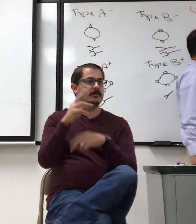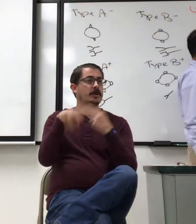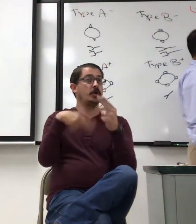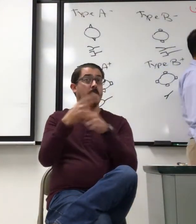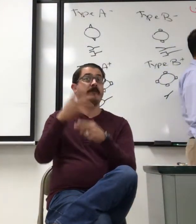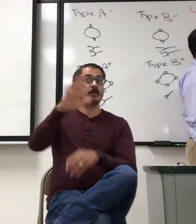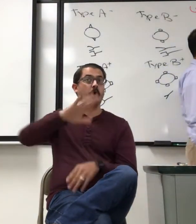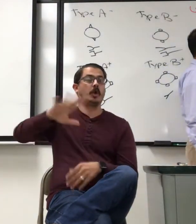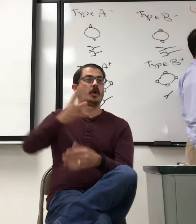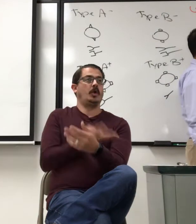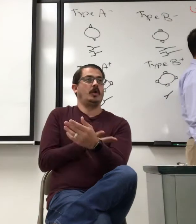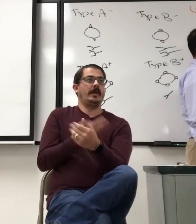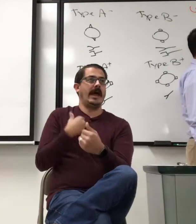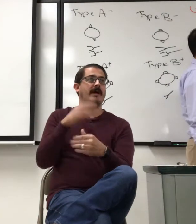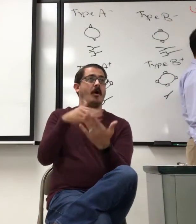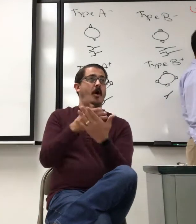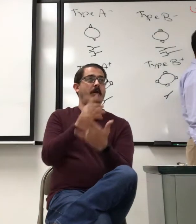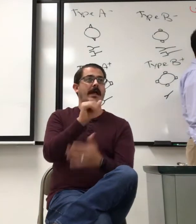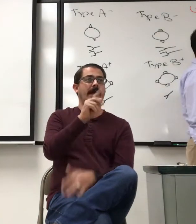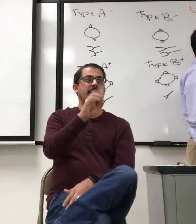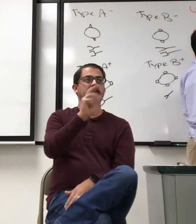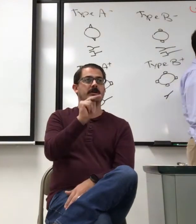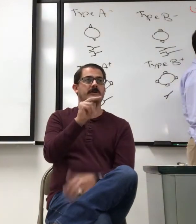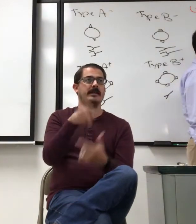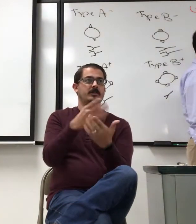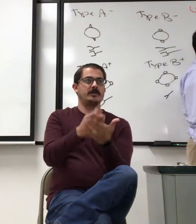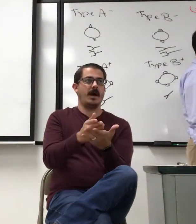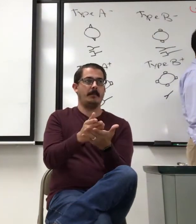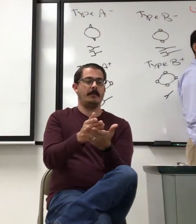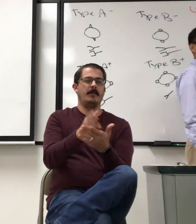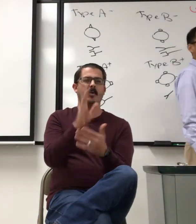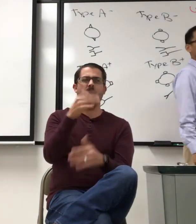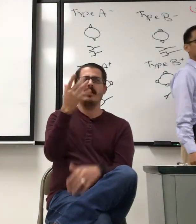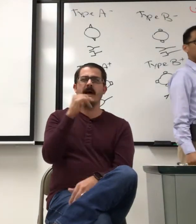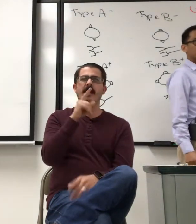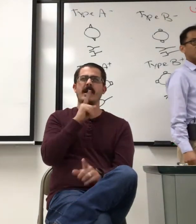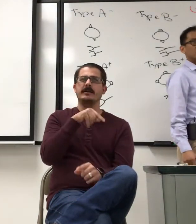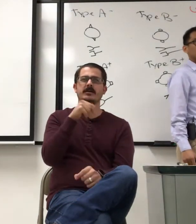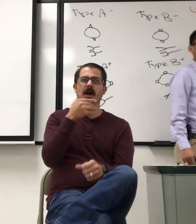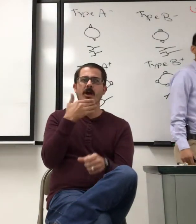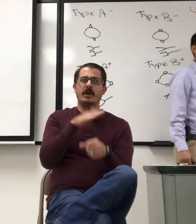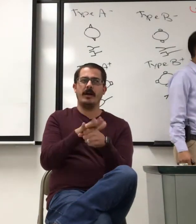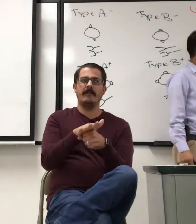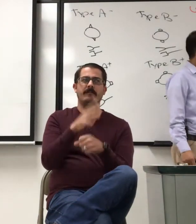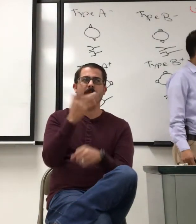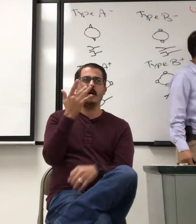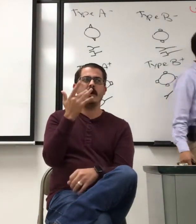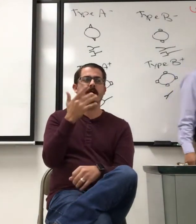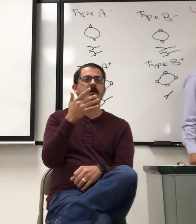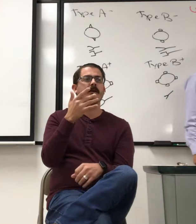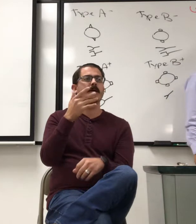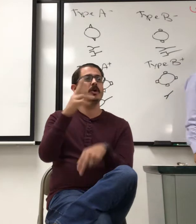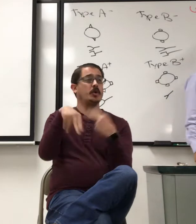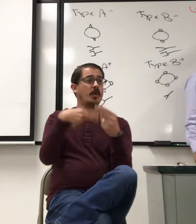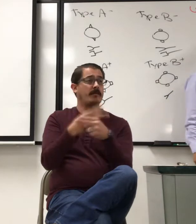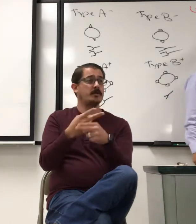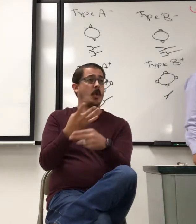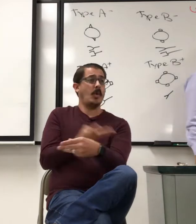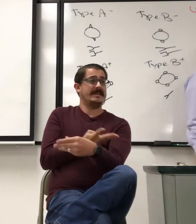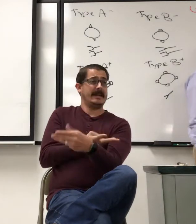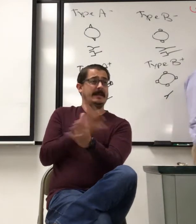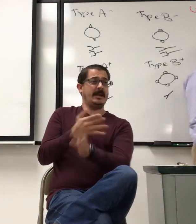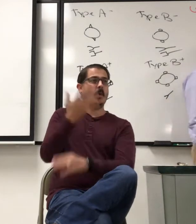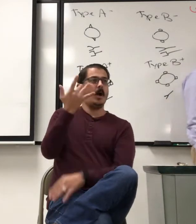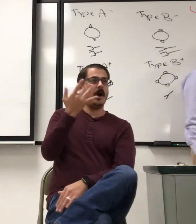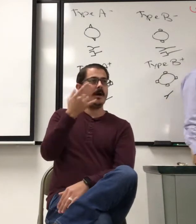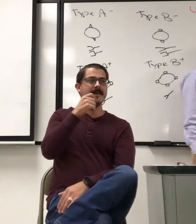all the antigens. And you stop there. Now why is that answer insufficient? Why are you a universal recipient? It's